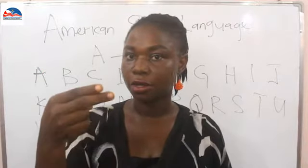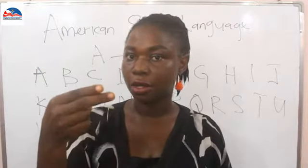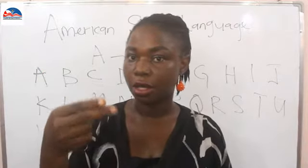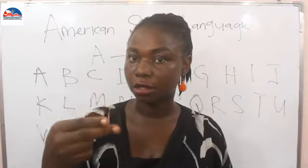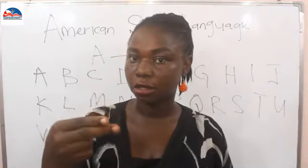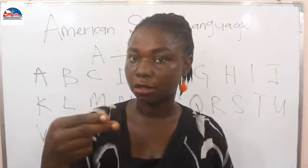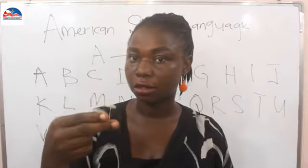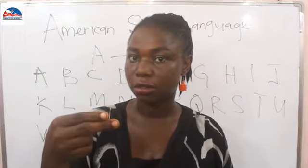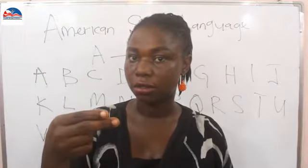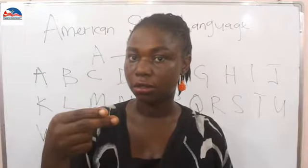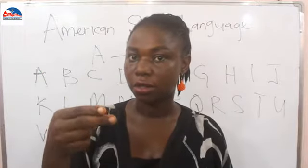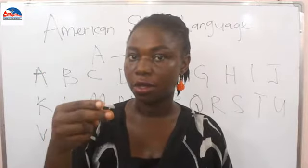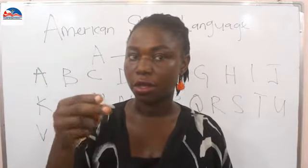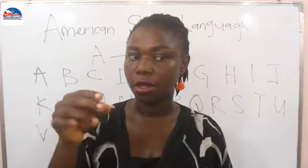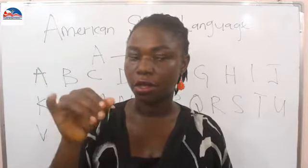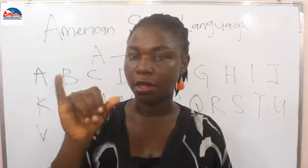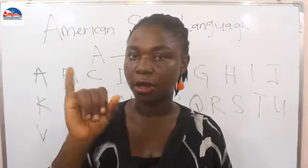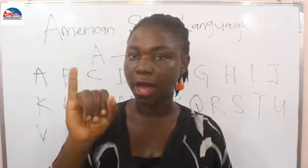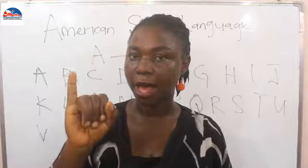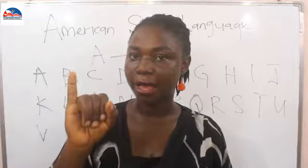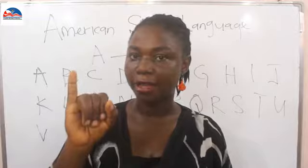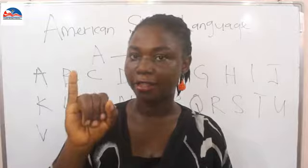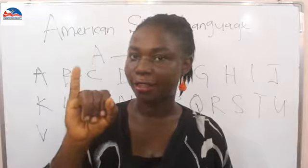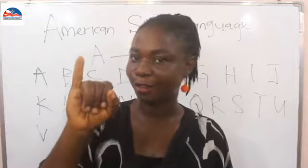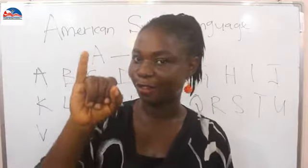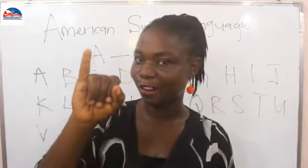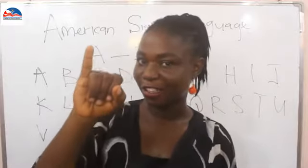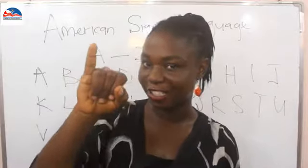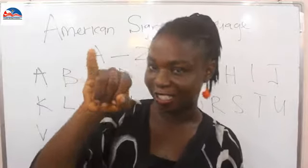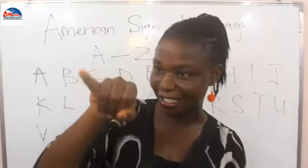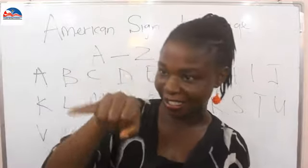your H, your I, then you draw your G. J.